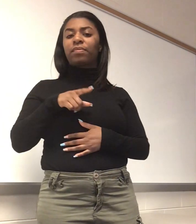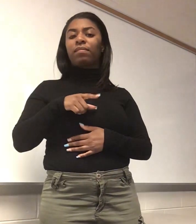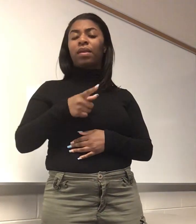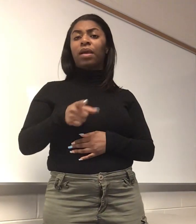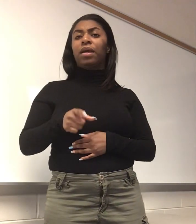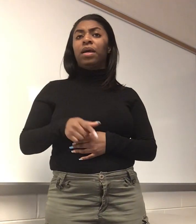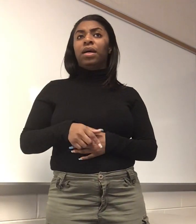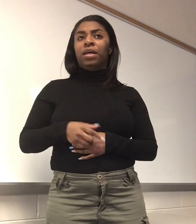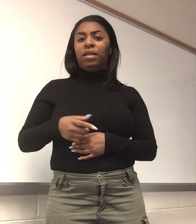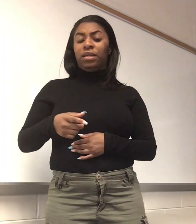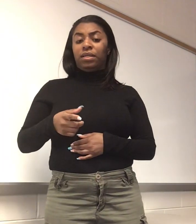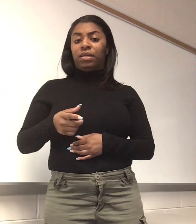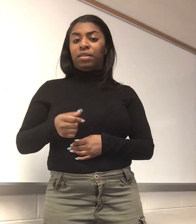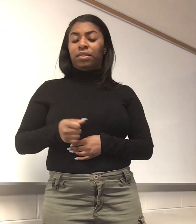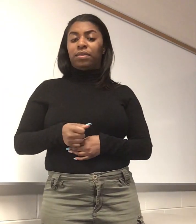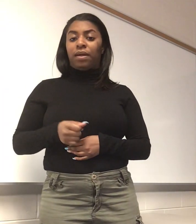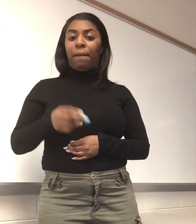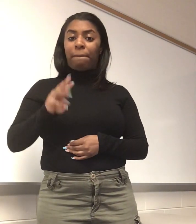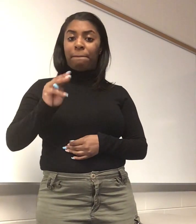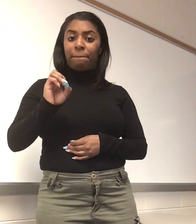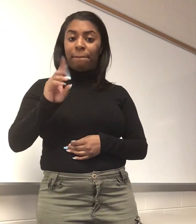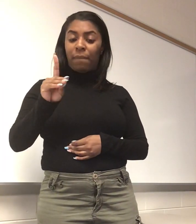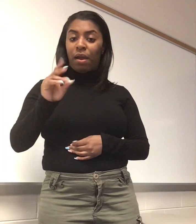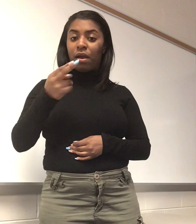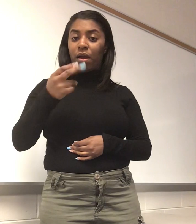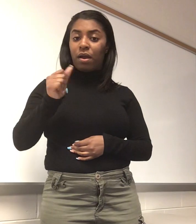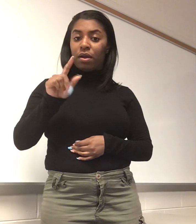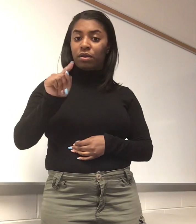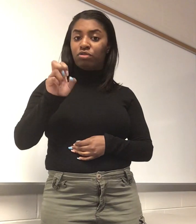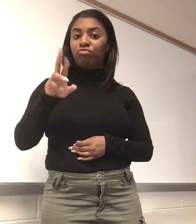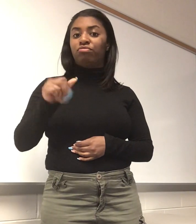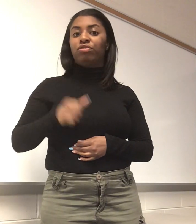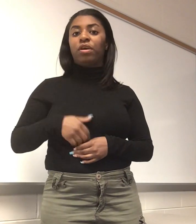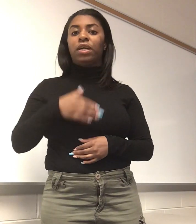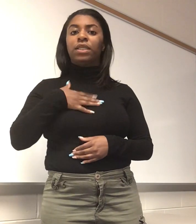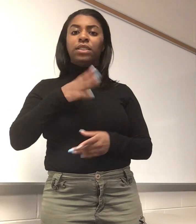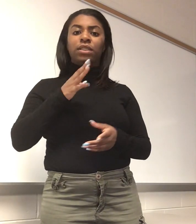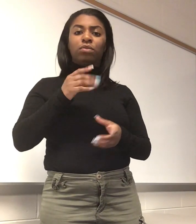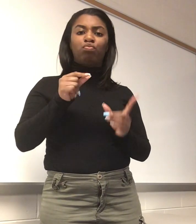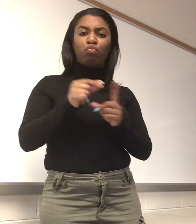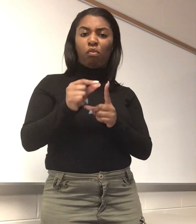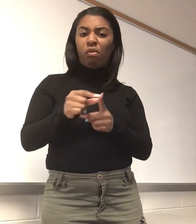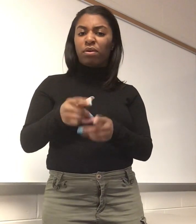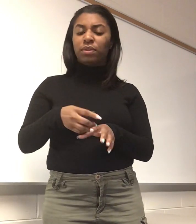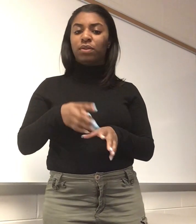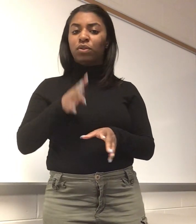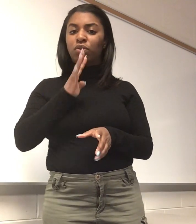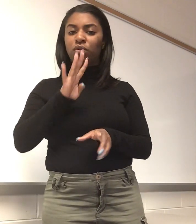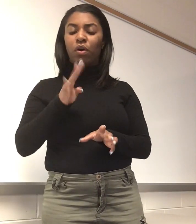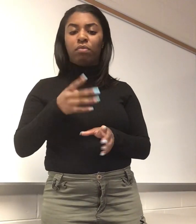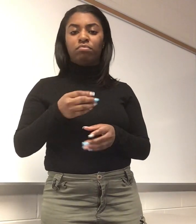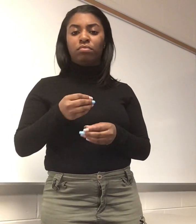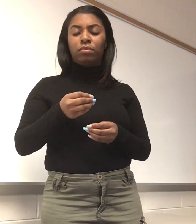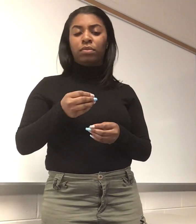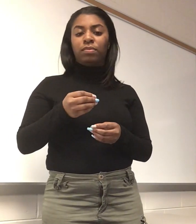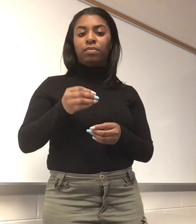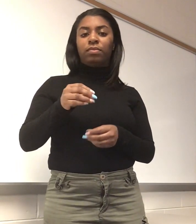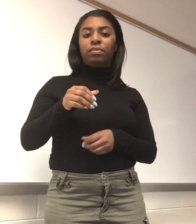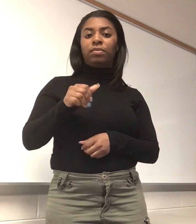course, spouting nonsense. This is Lewis Carroll doing some satire because in the 1800s, when hats were made,